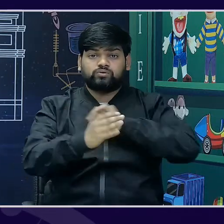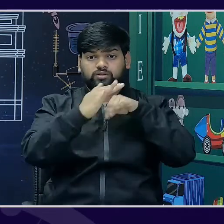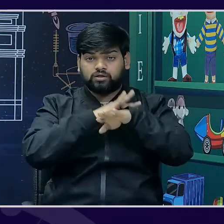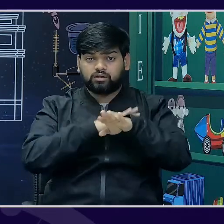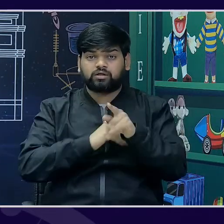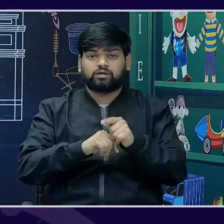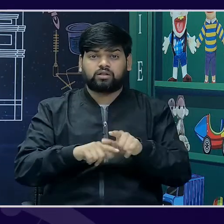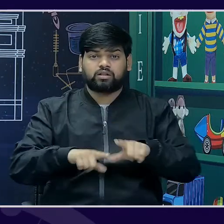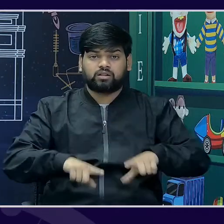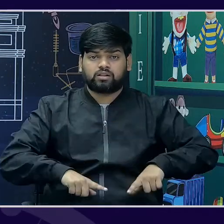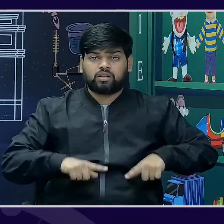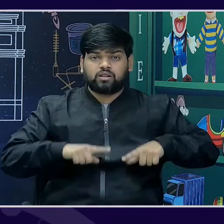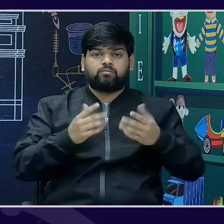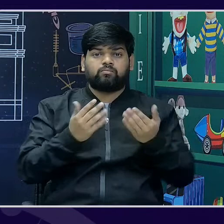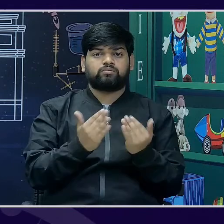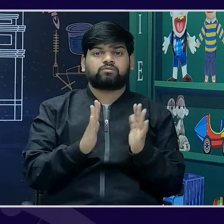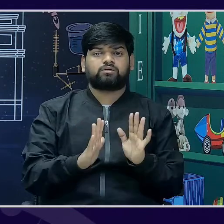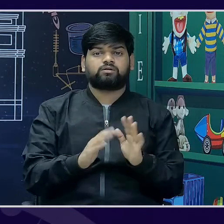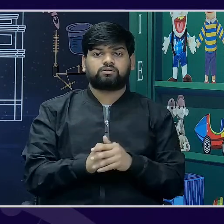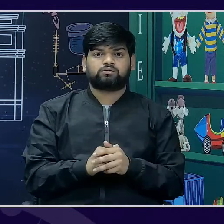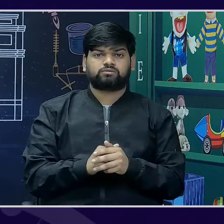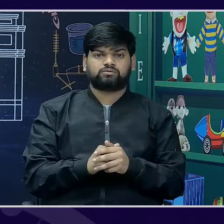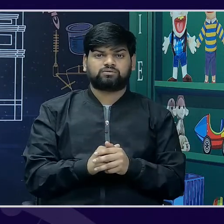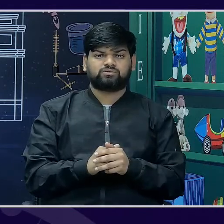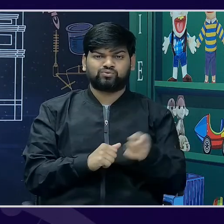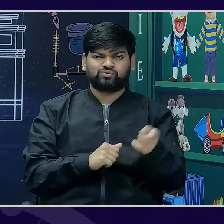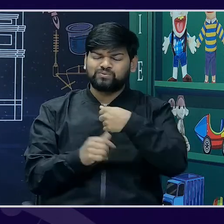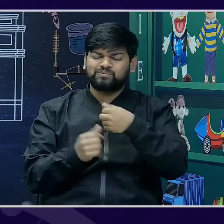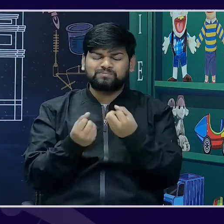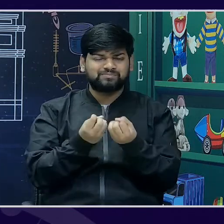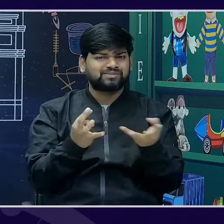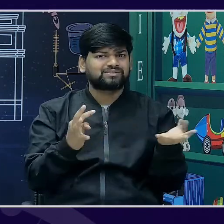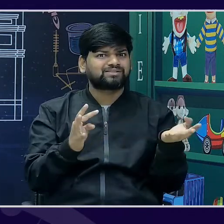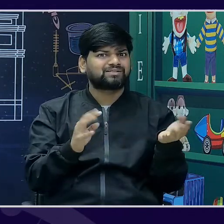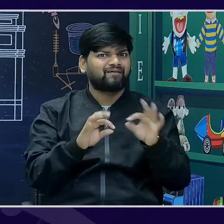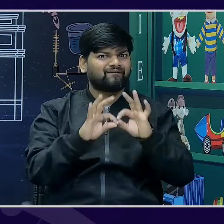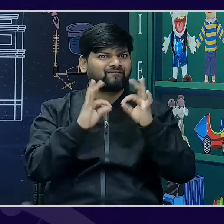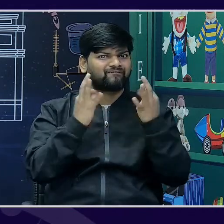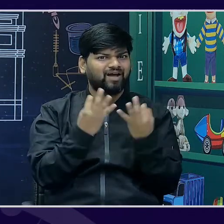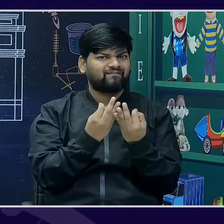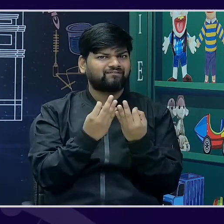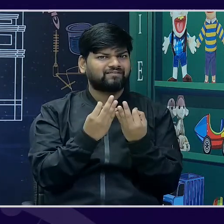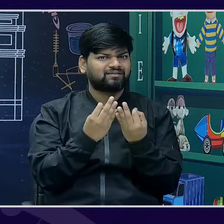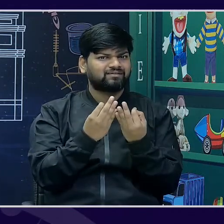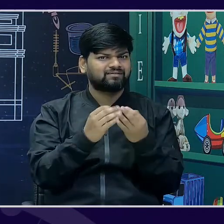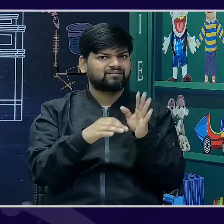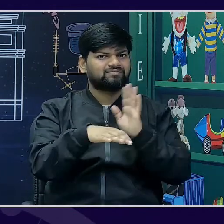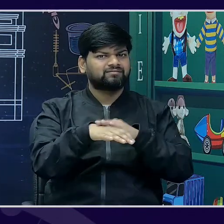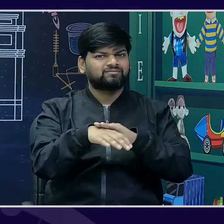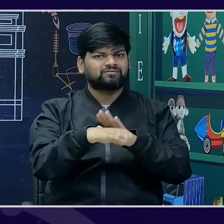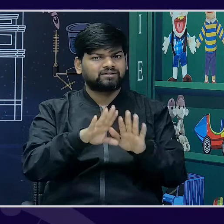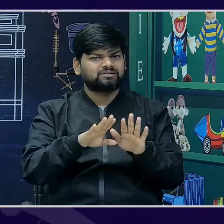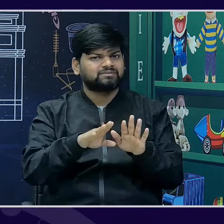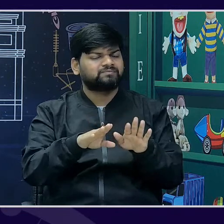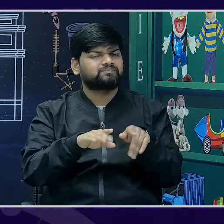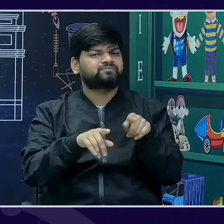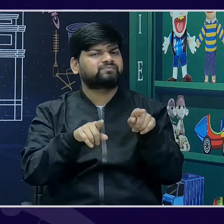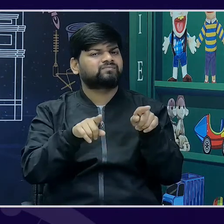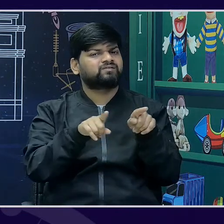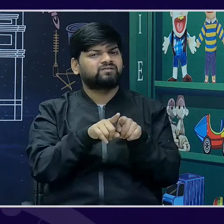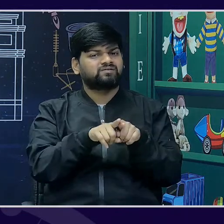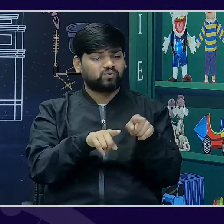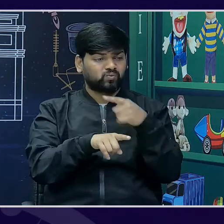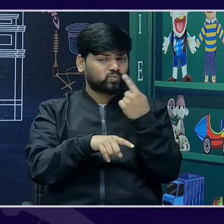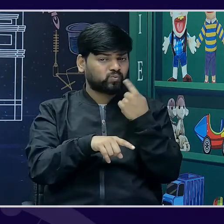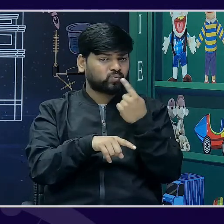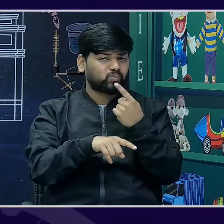help hundreds and thousands of families who have been suffering because of the hearing loss.